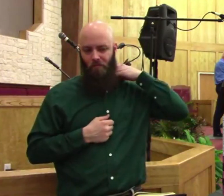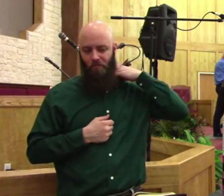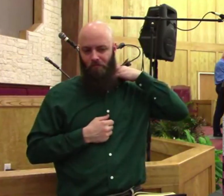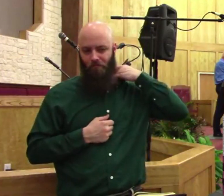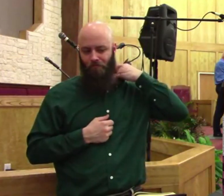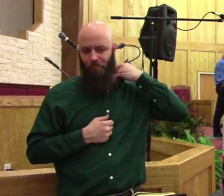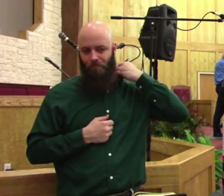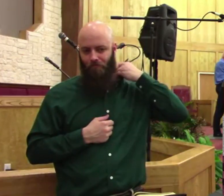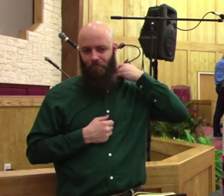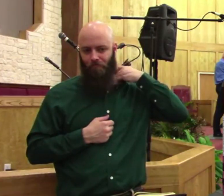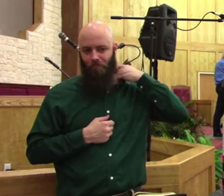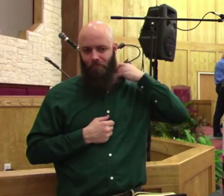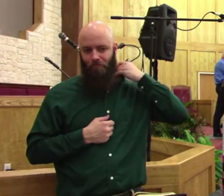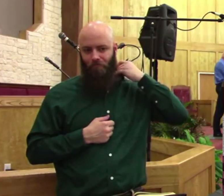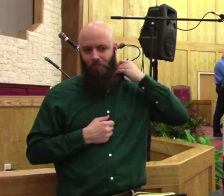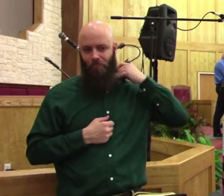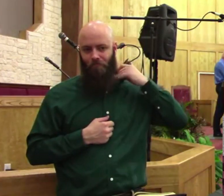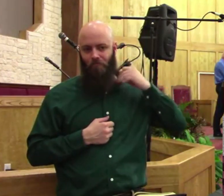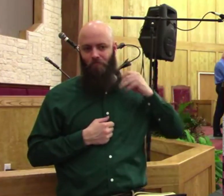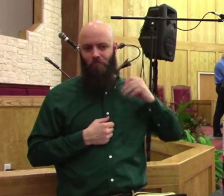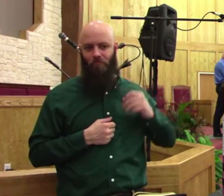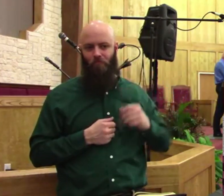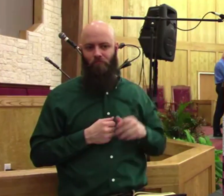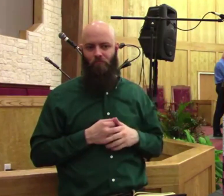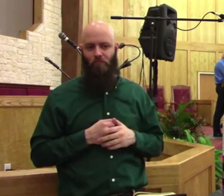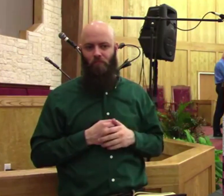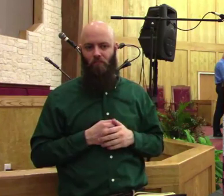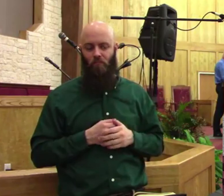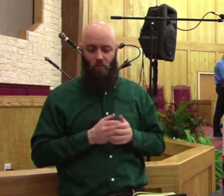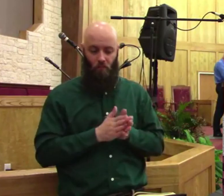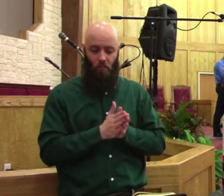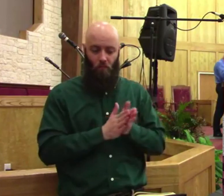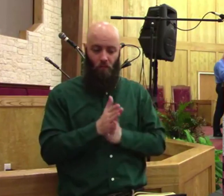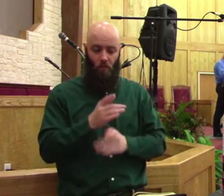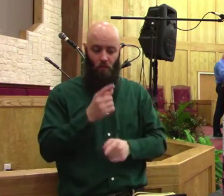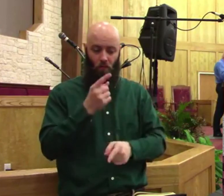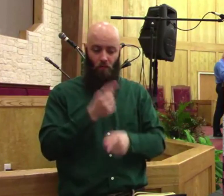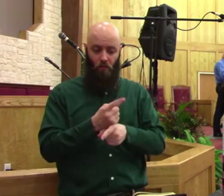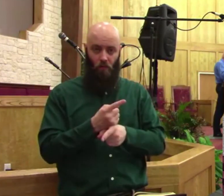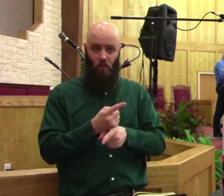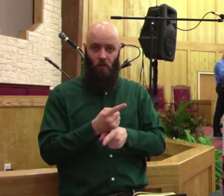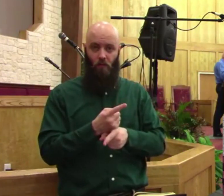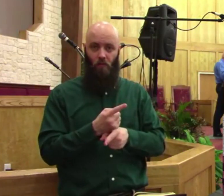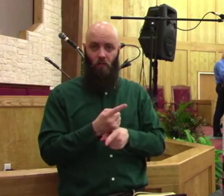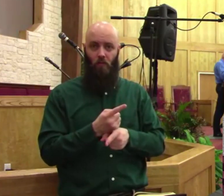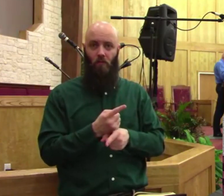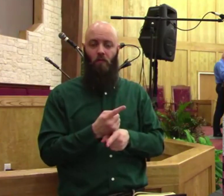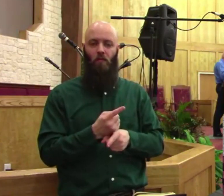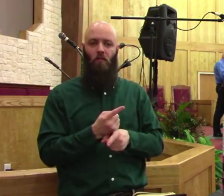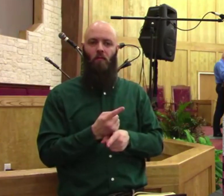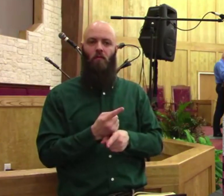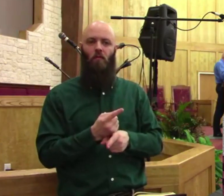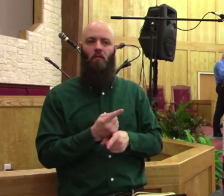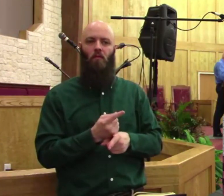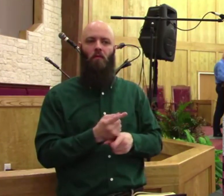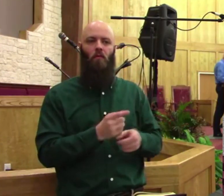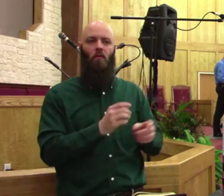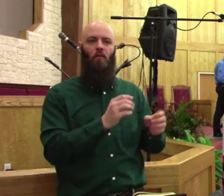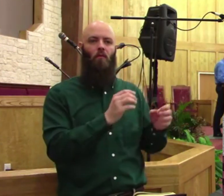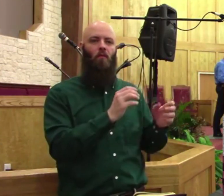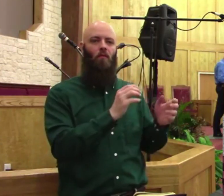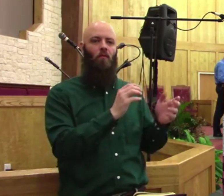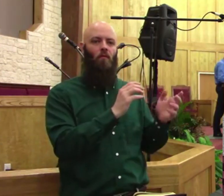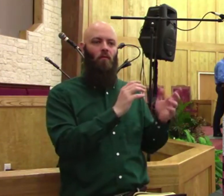There'll be no right living with the right motives without right doctrine. It's essential.